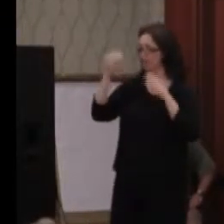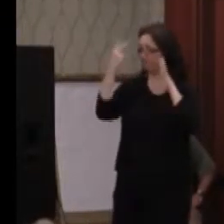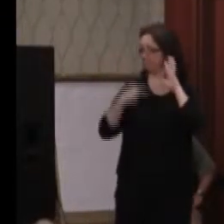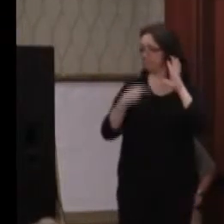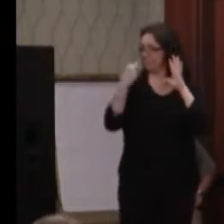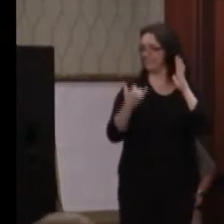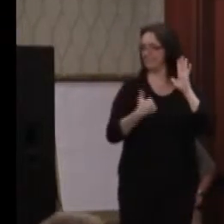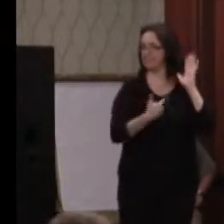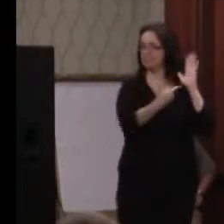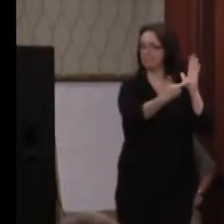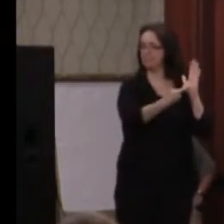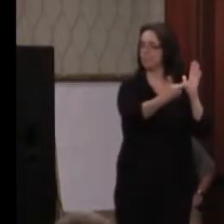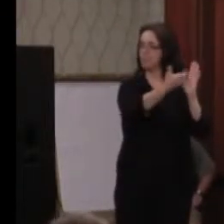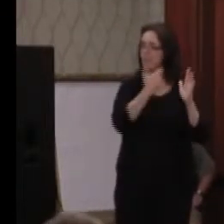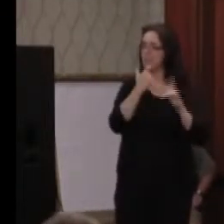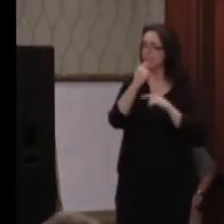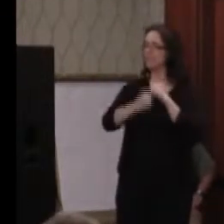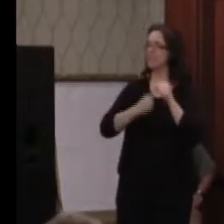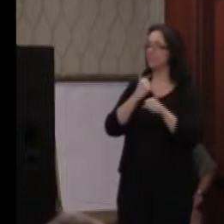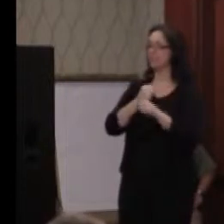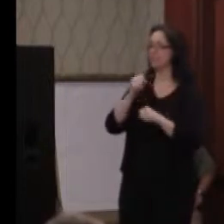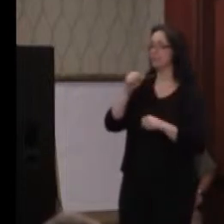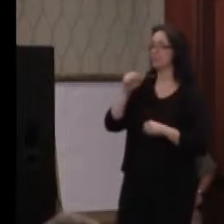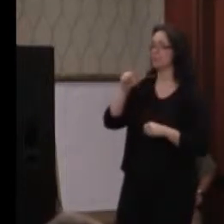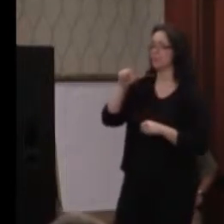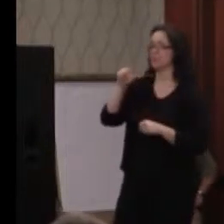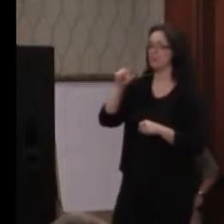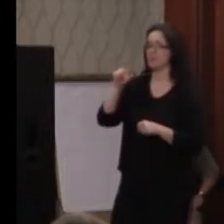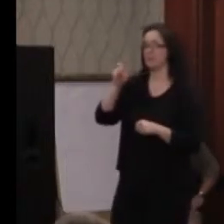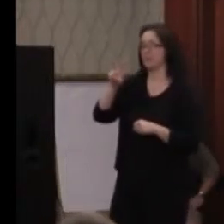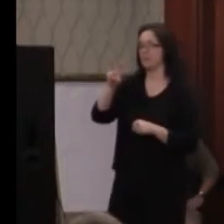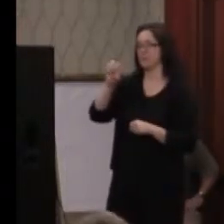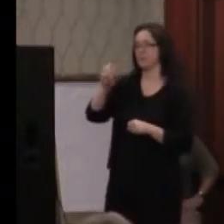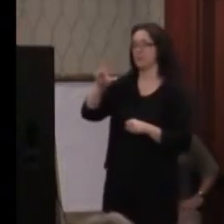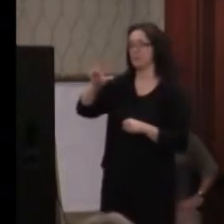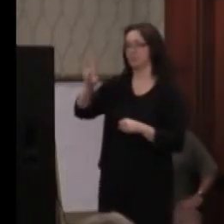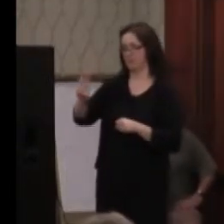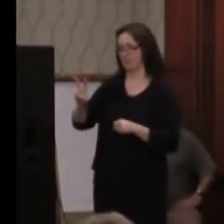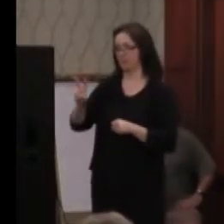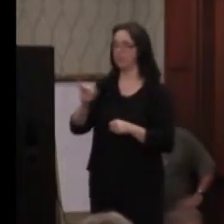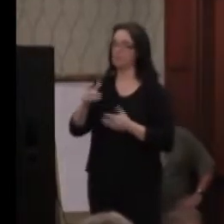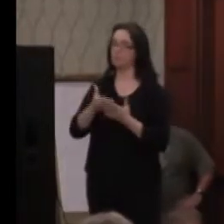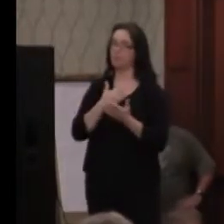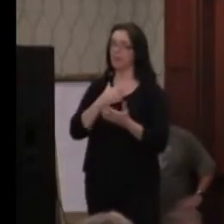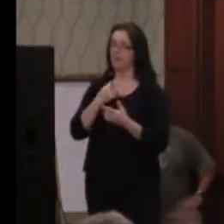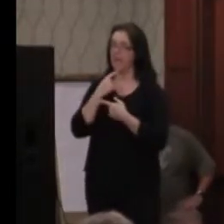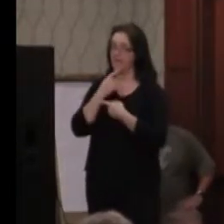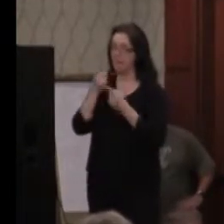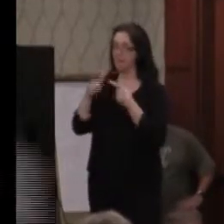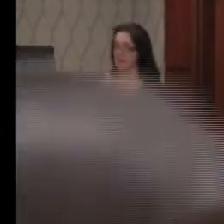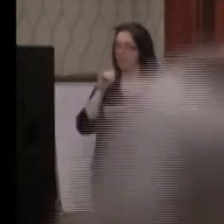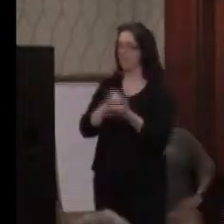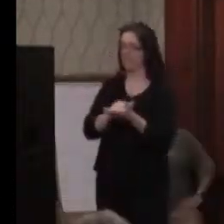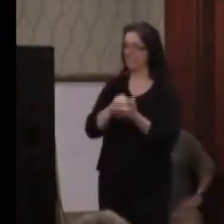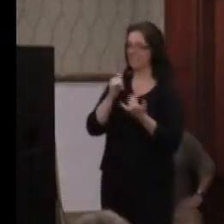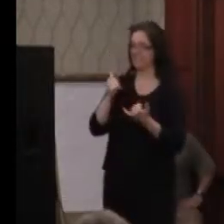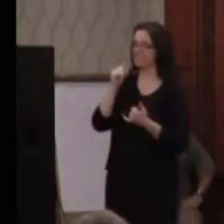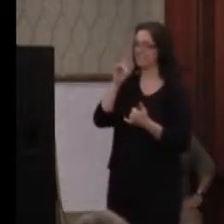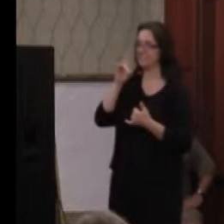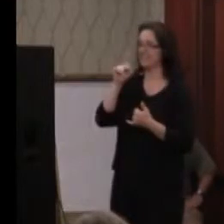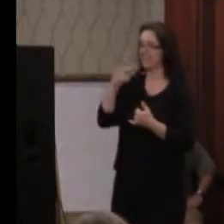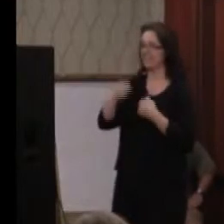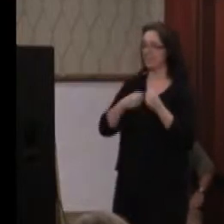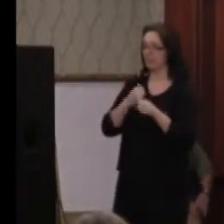you from the year 2032. Before I tell you about the American Storytelling Festival, which is in its 18th year here